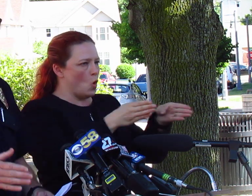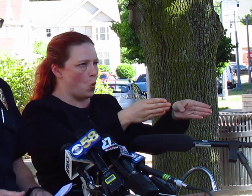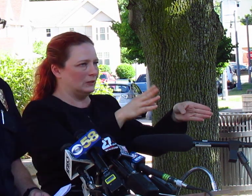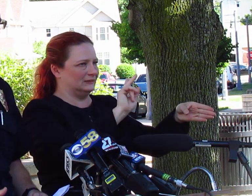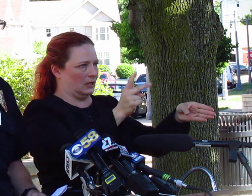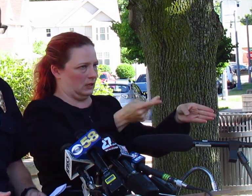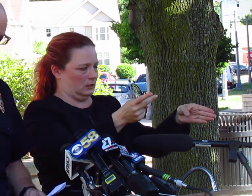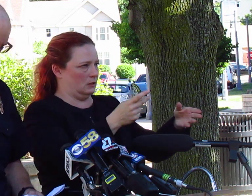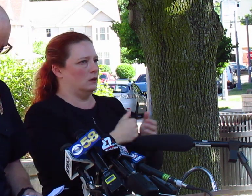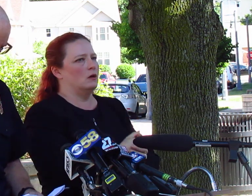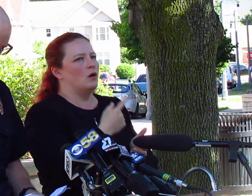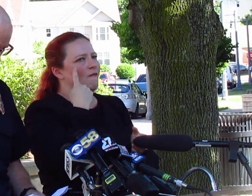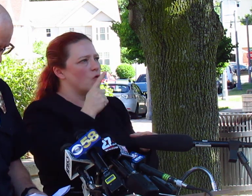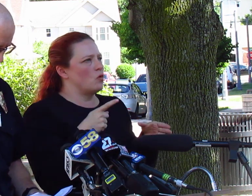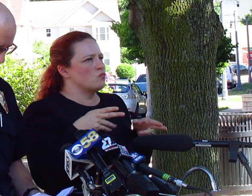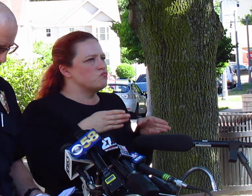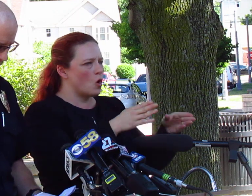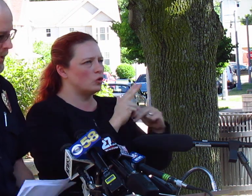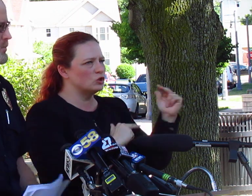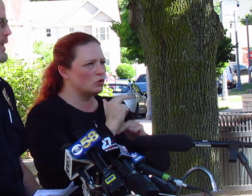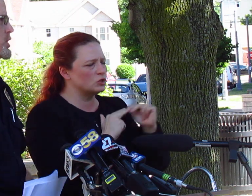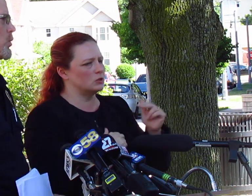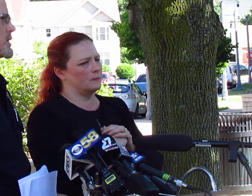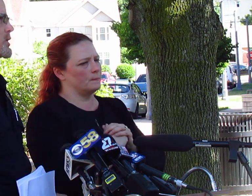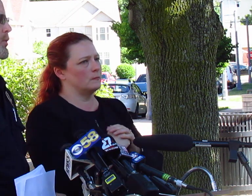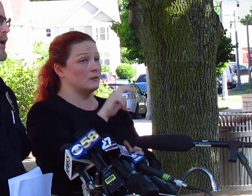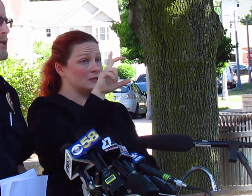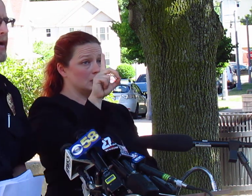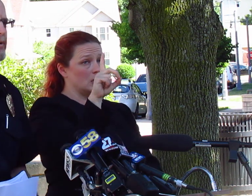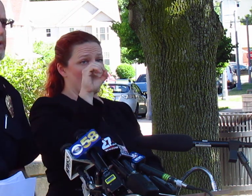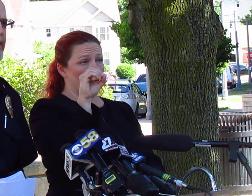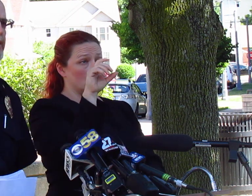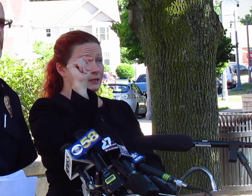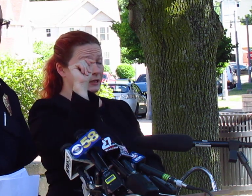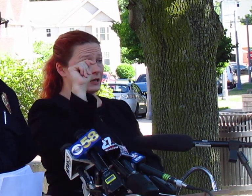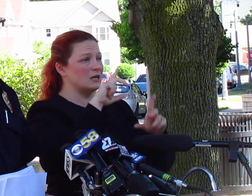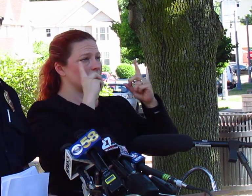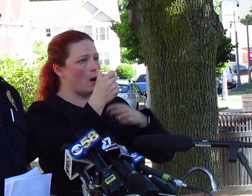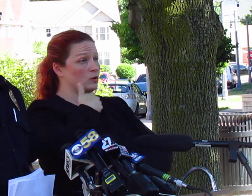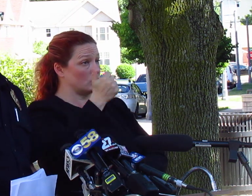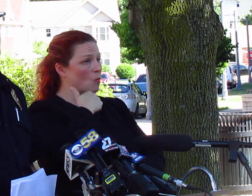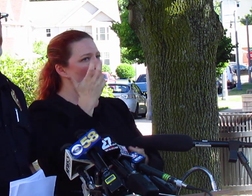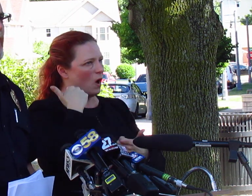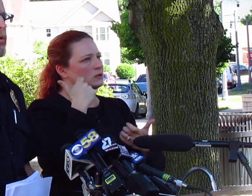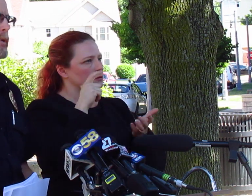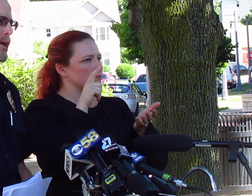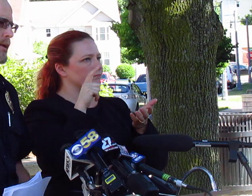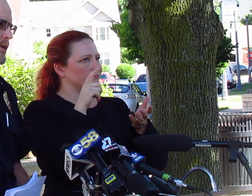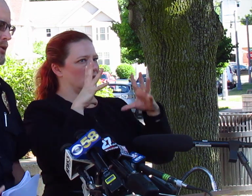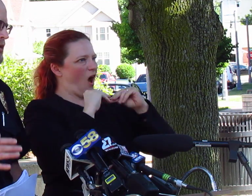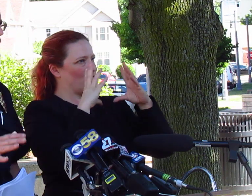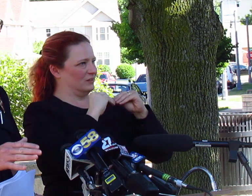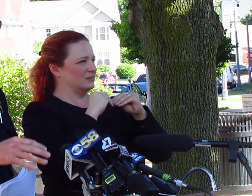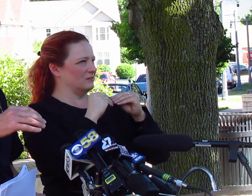just highway diversion and street diversion, Department of Transportation wants to do a press conference later this week. That will be